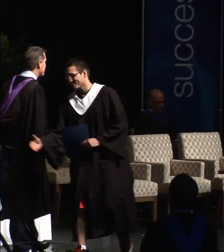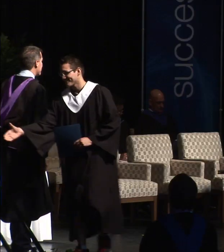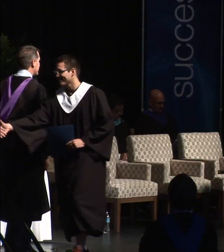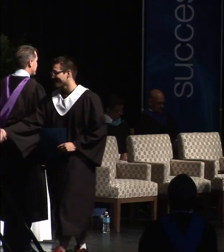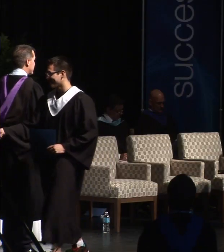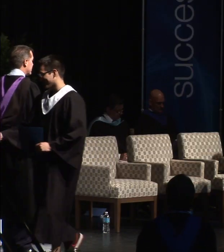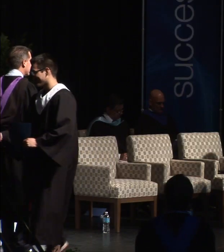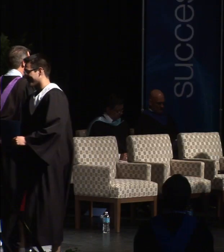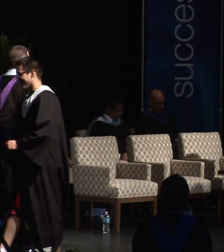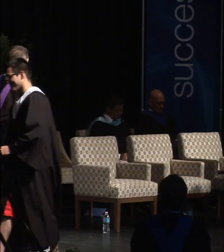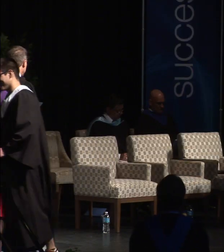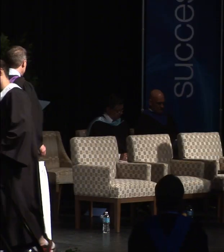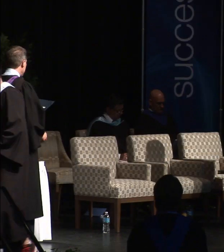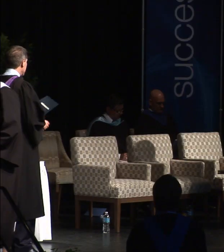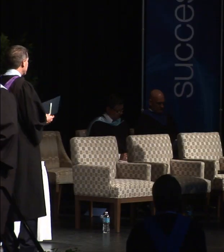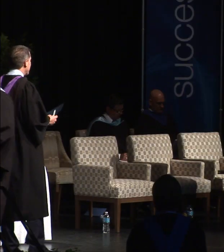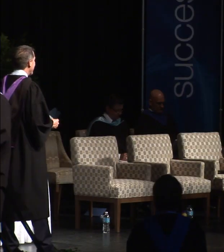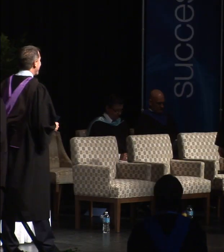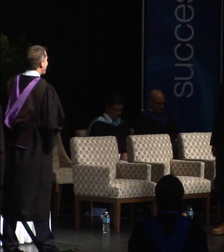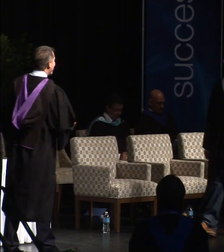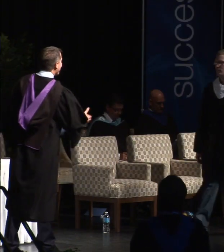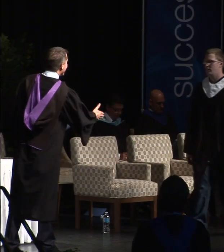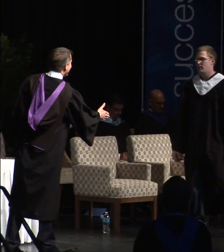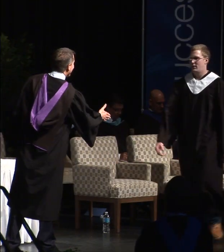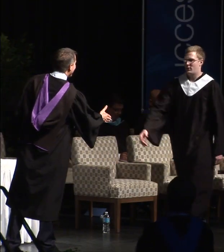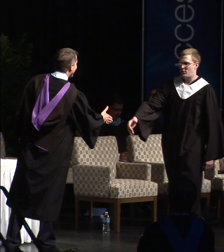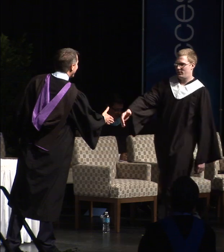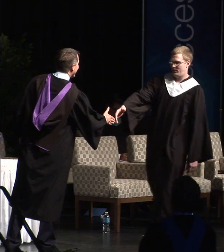Robert Paul Phelan.